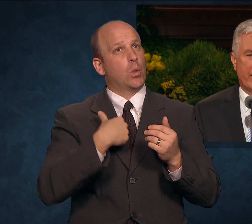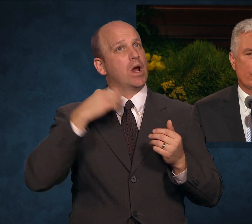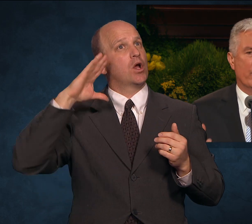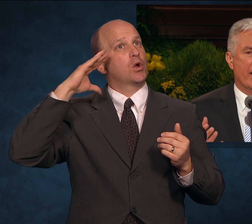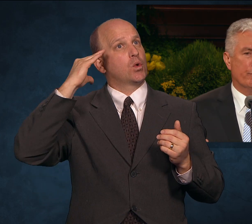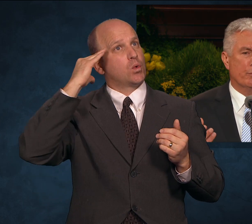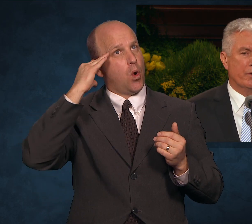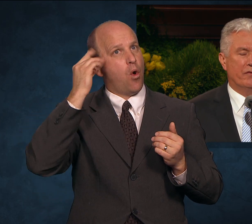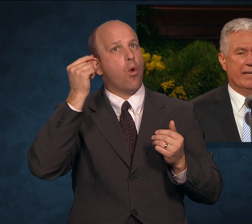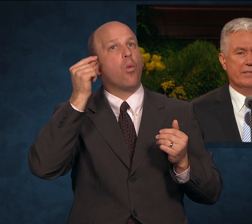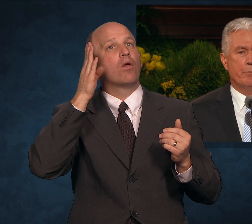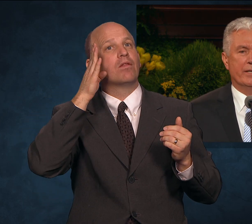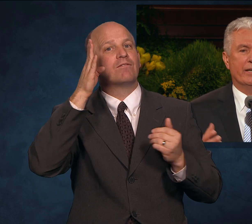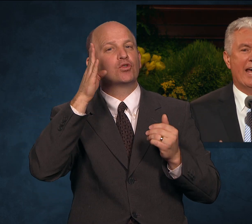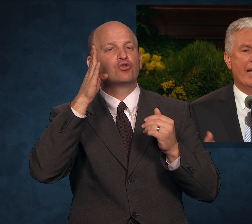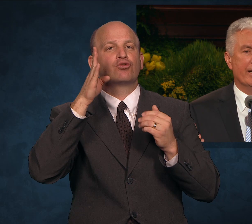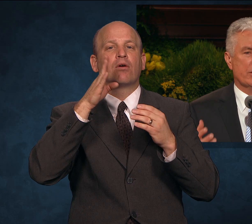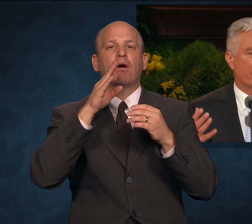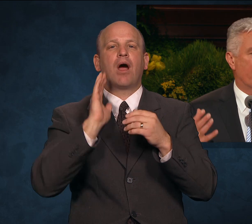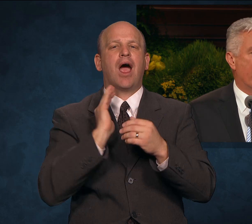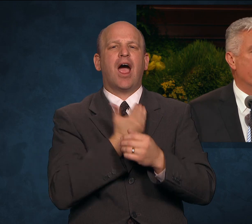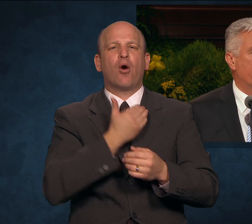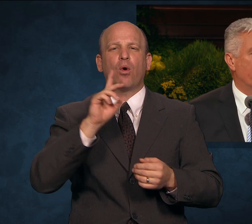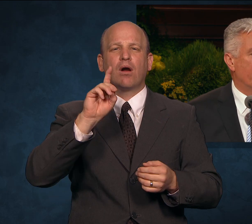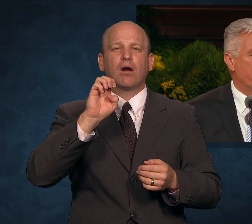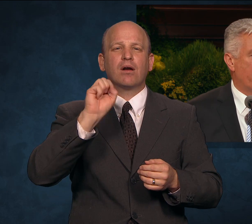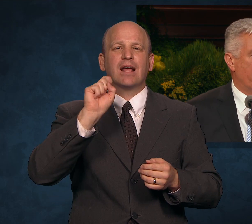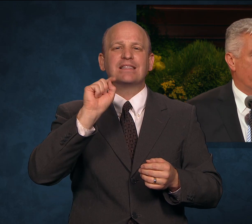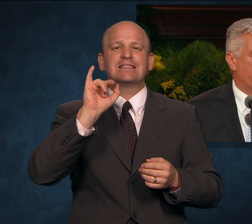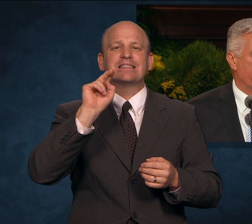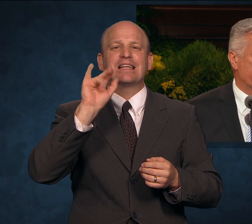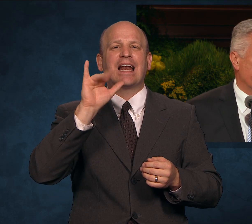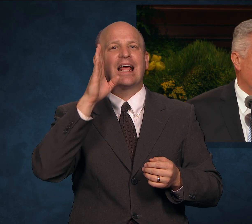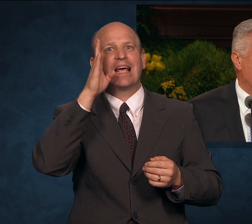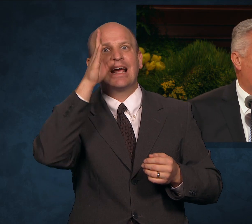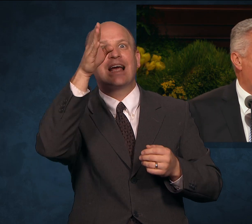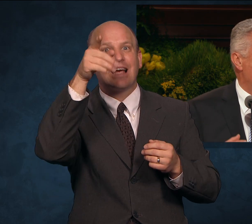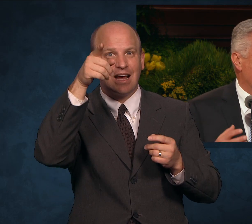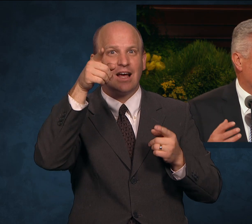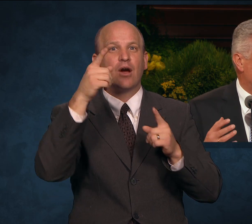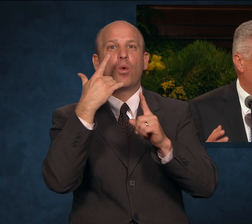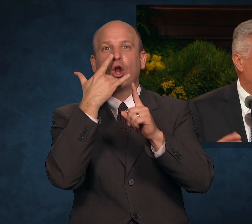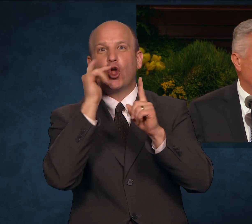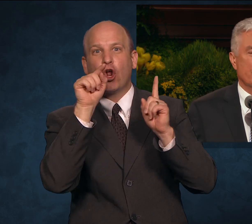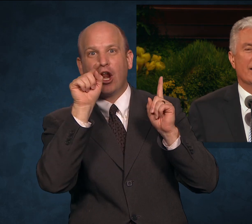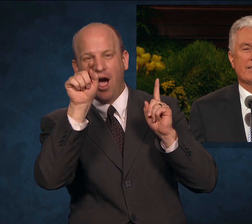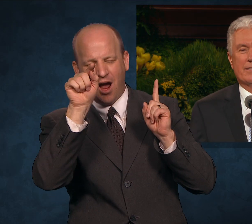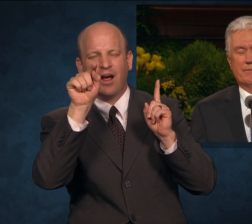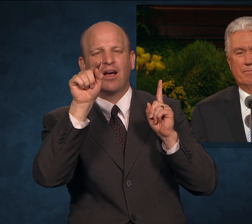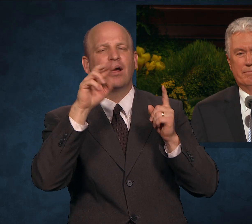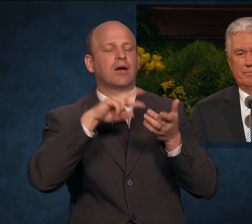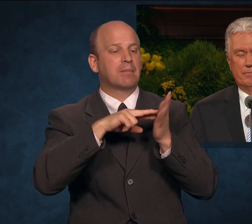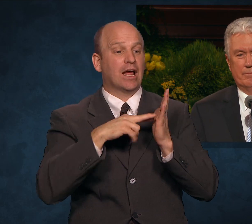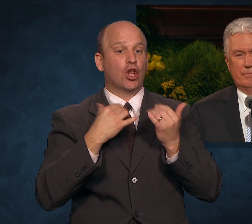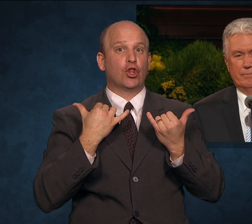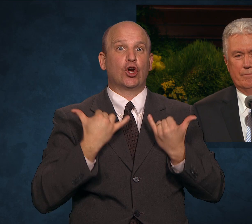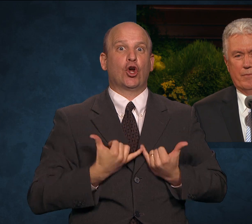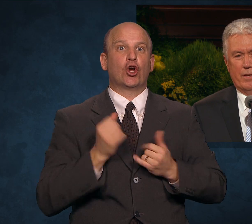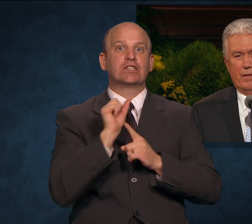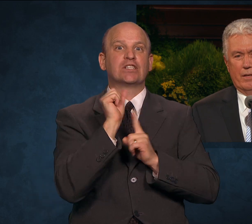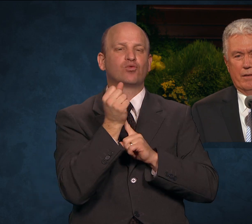wonder that whenever we Face the bitter endings of Life they seem unacceptable to